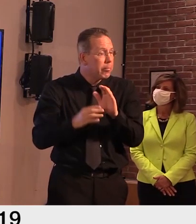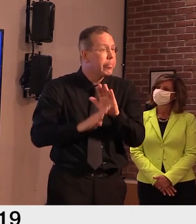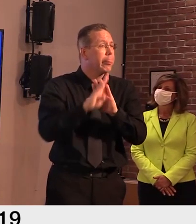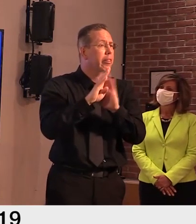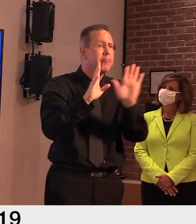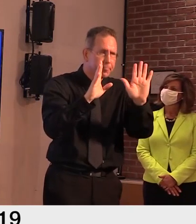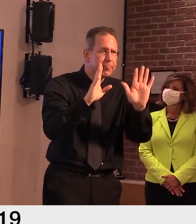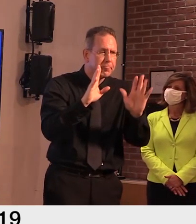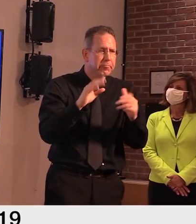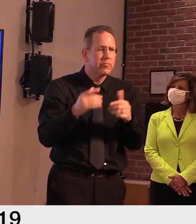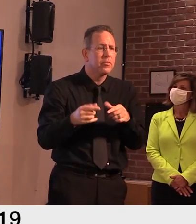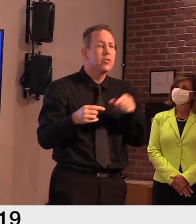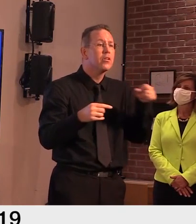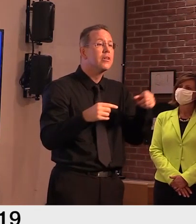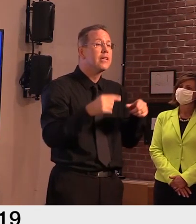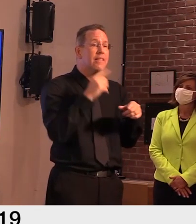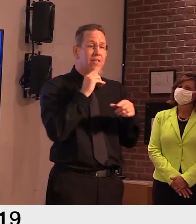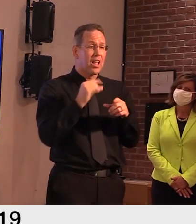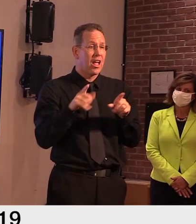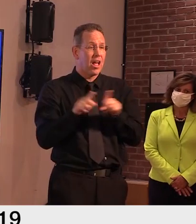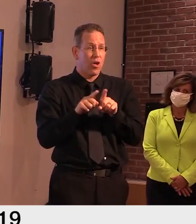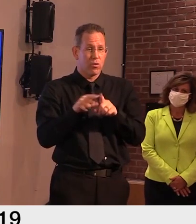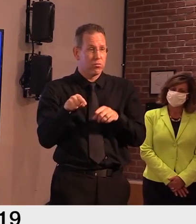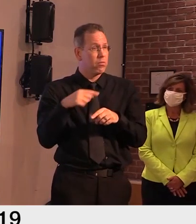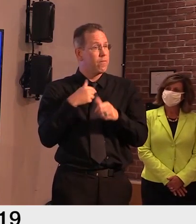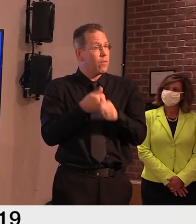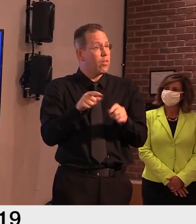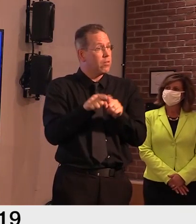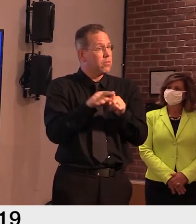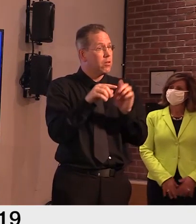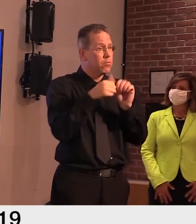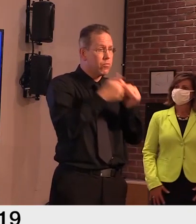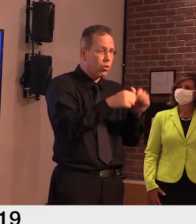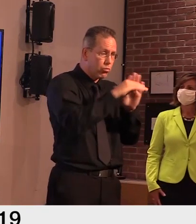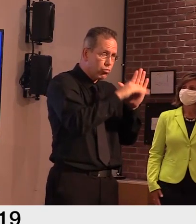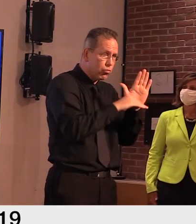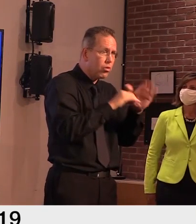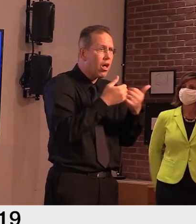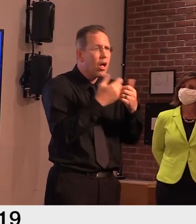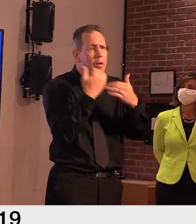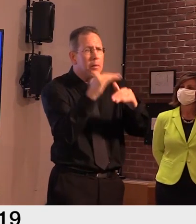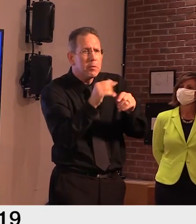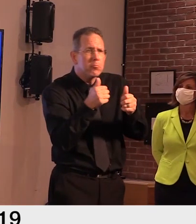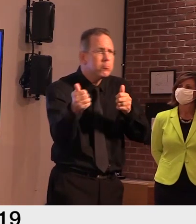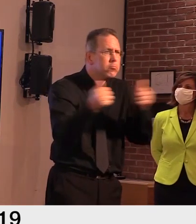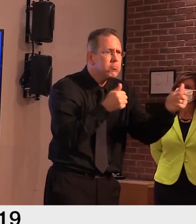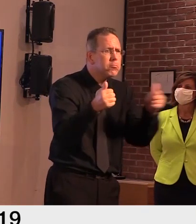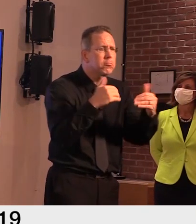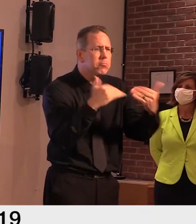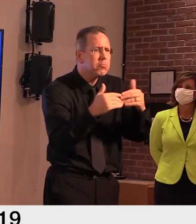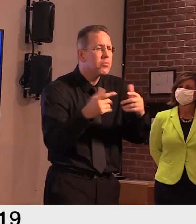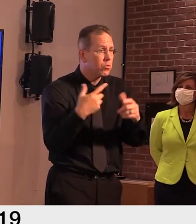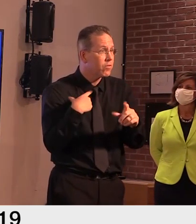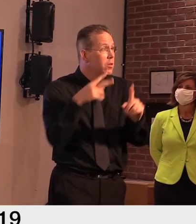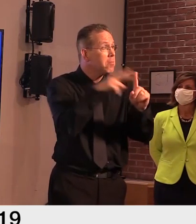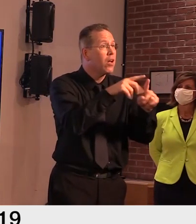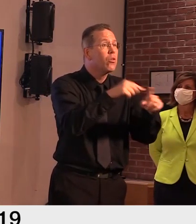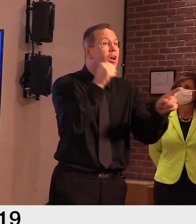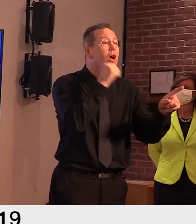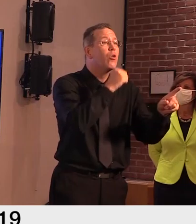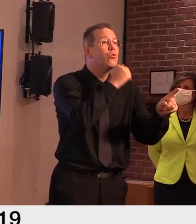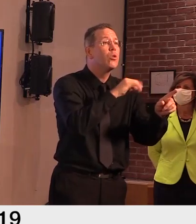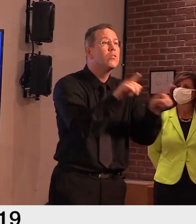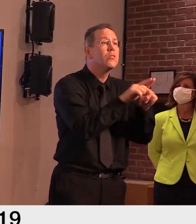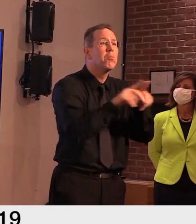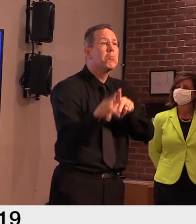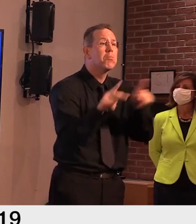talked about this last week, is the fact that in Vermont, you know, we had an increase in cases related to an outbreak, but you can see in Arizona,